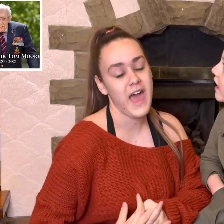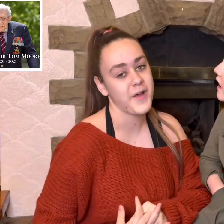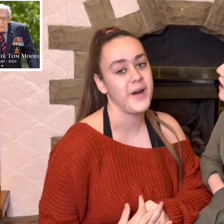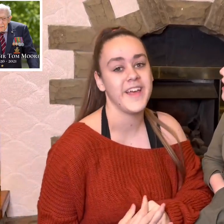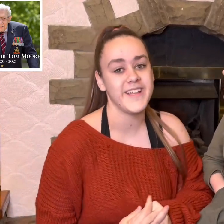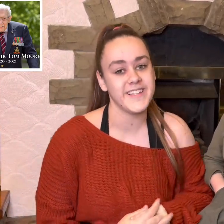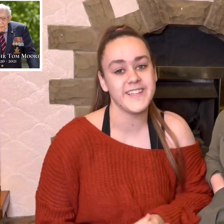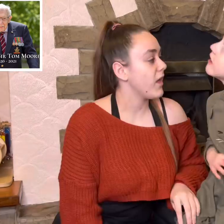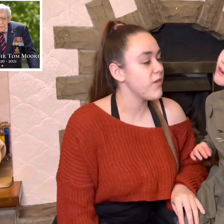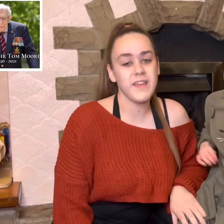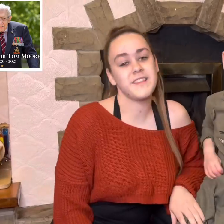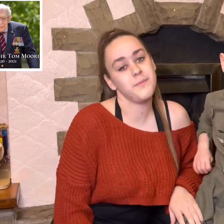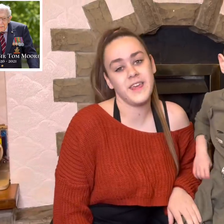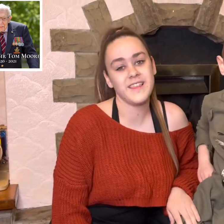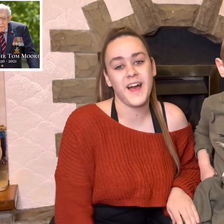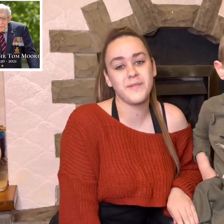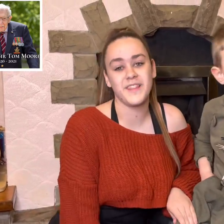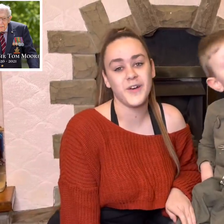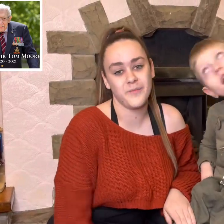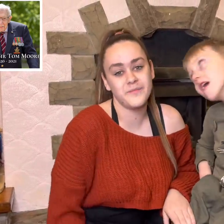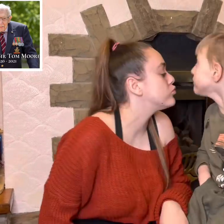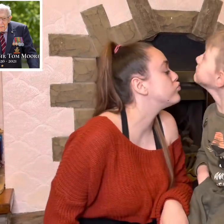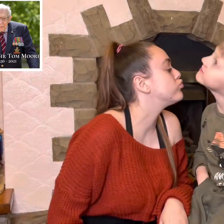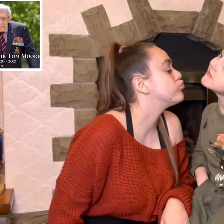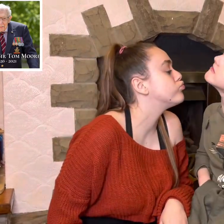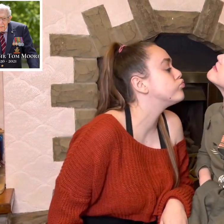Choir. Rest in peace, Captain Tom.